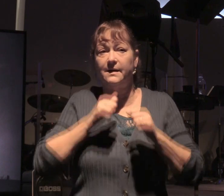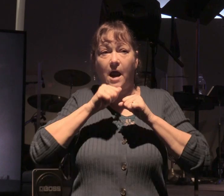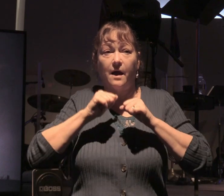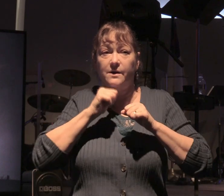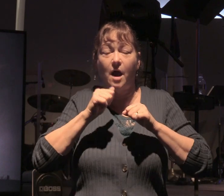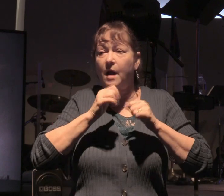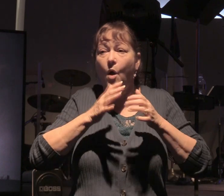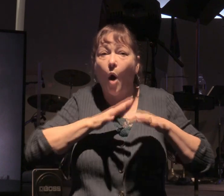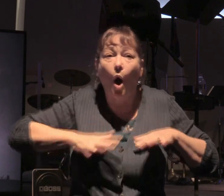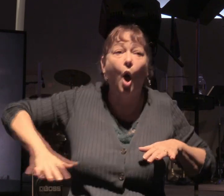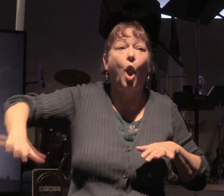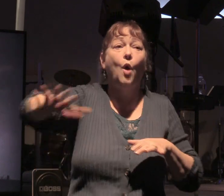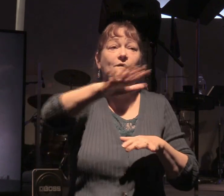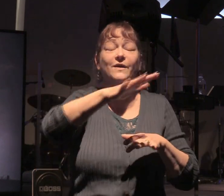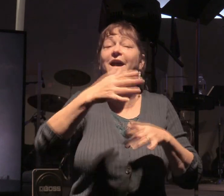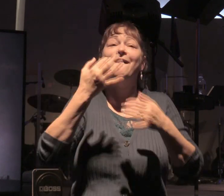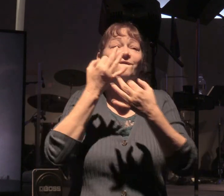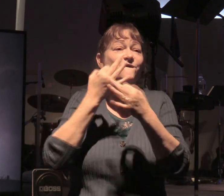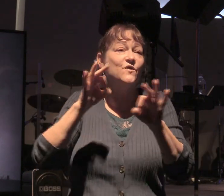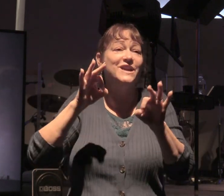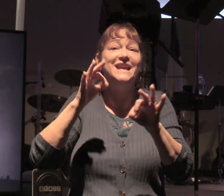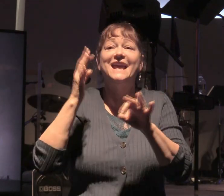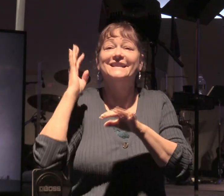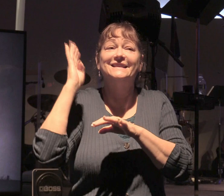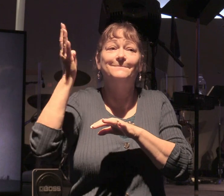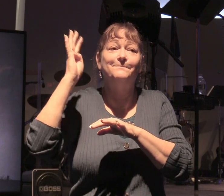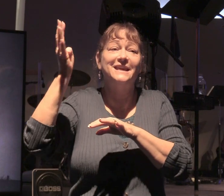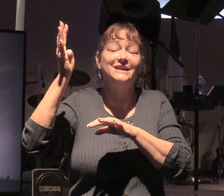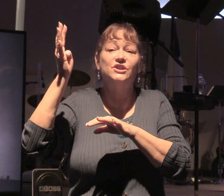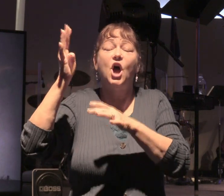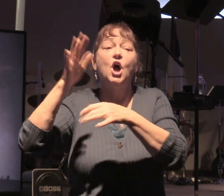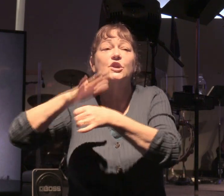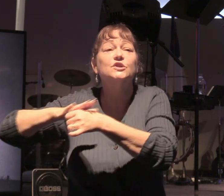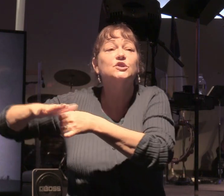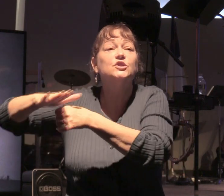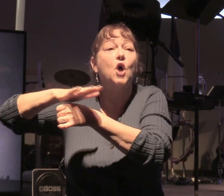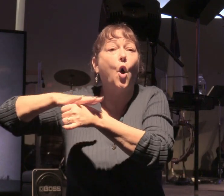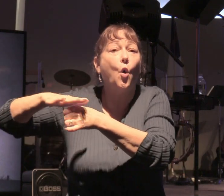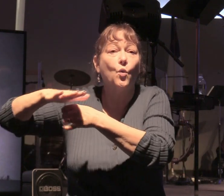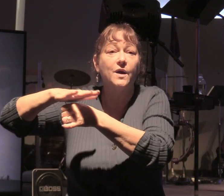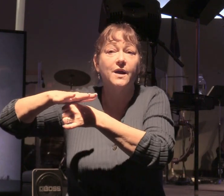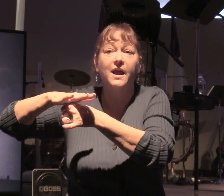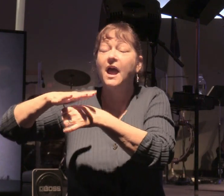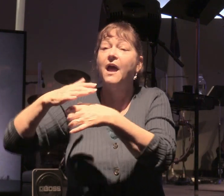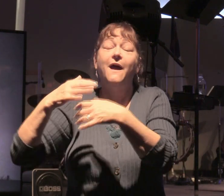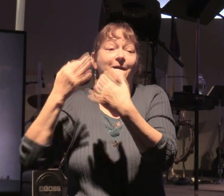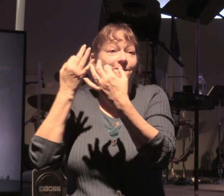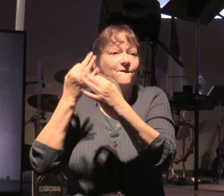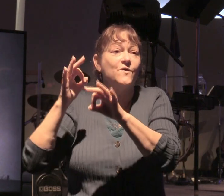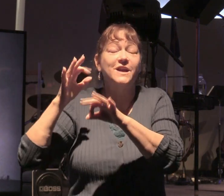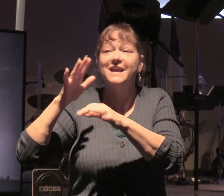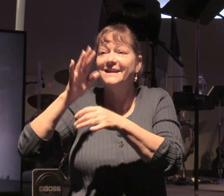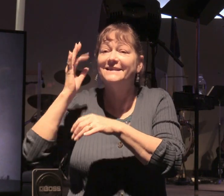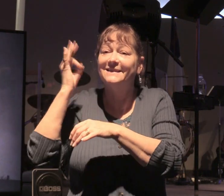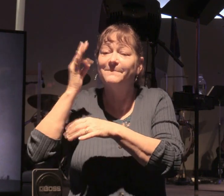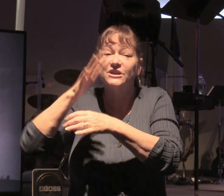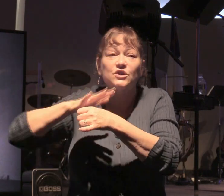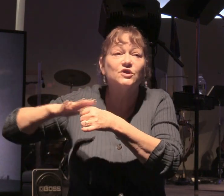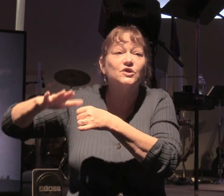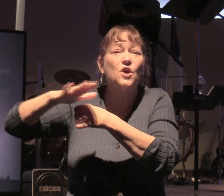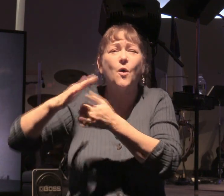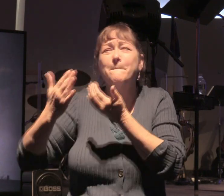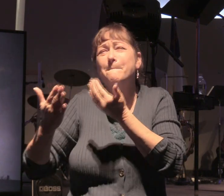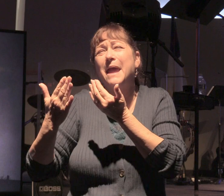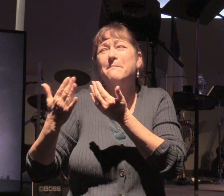called a free speech zone. The idea of a free speech zone, well, that just might